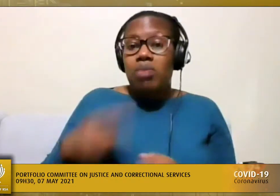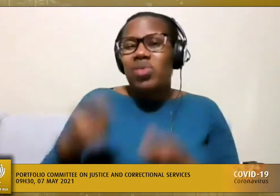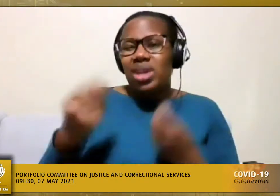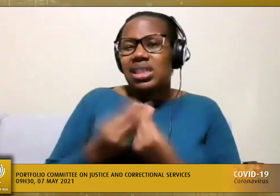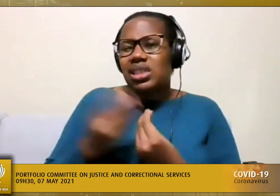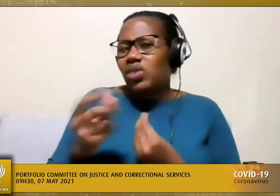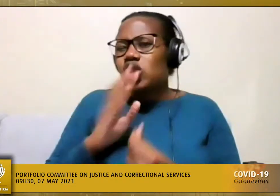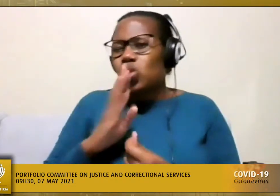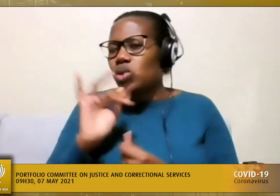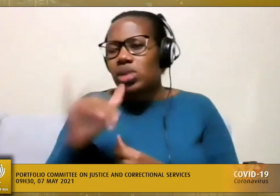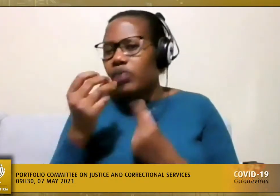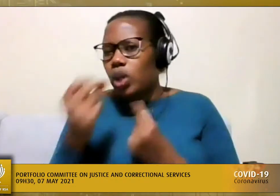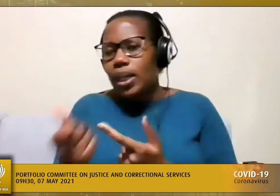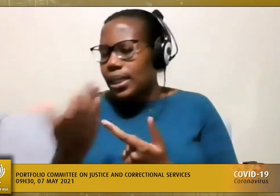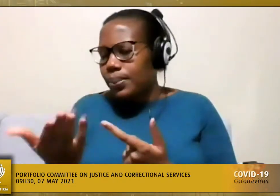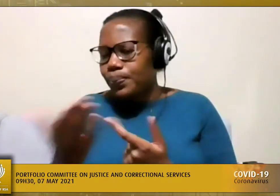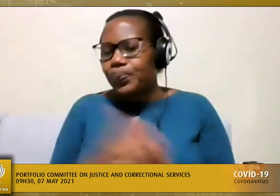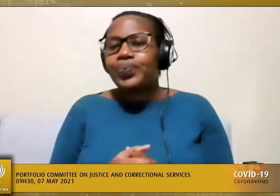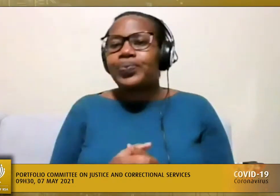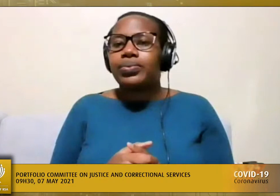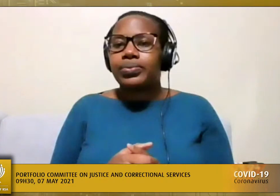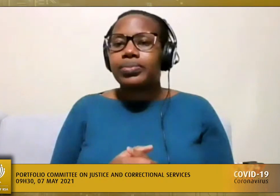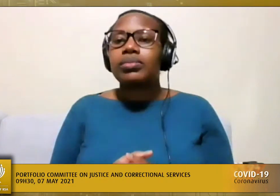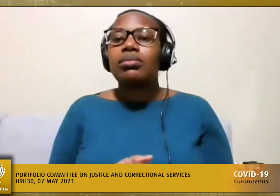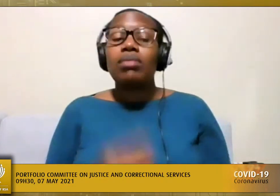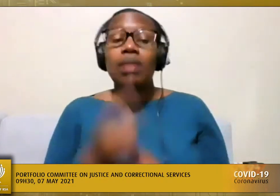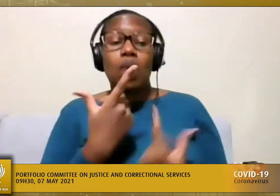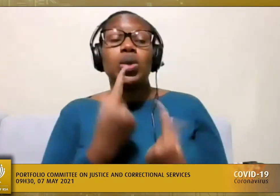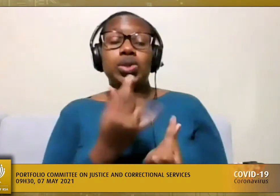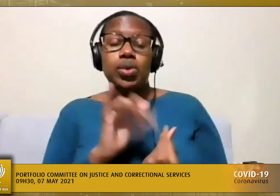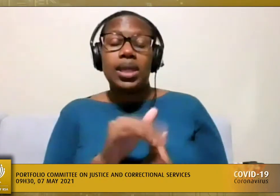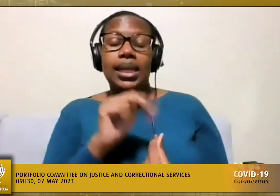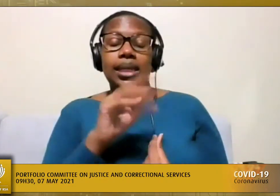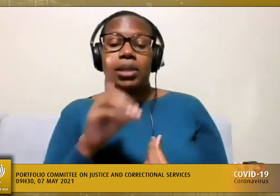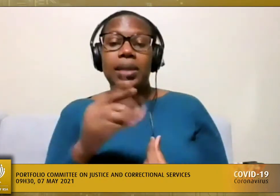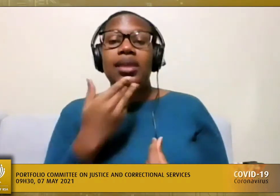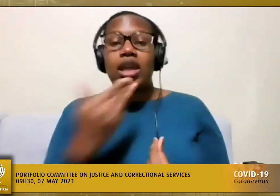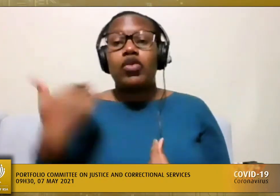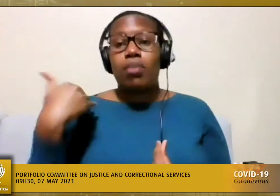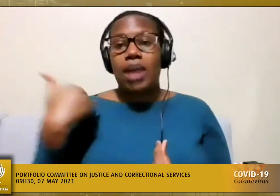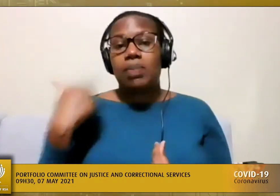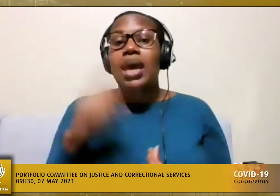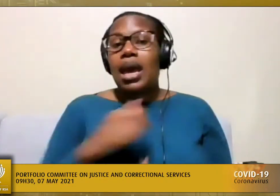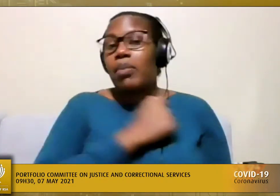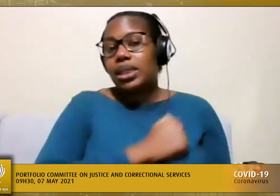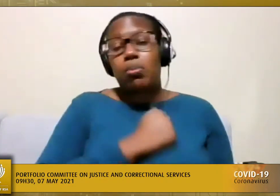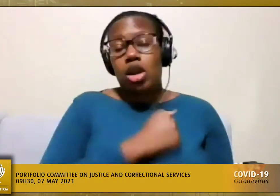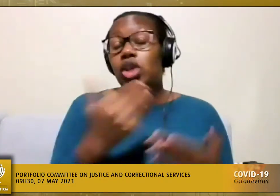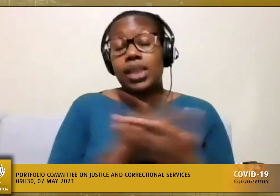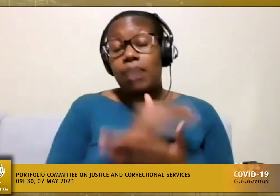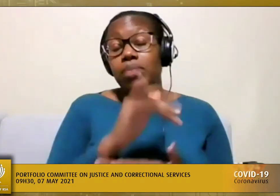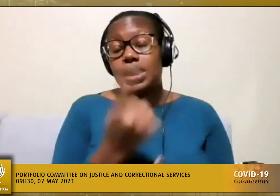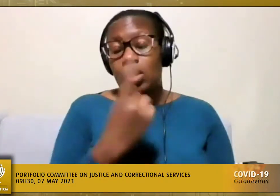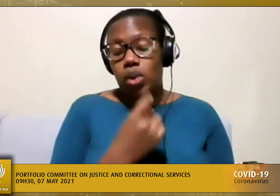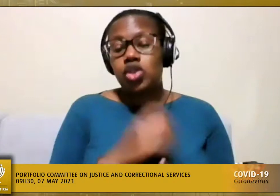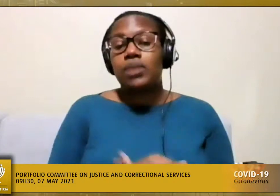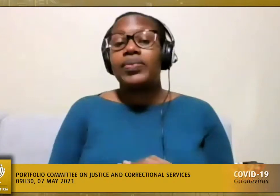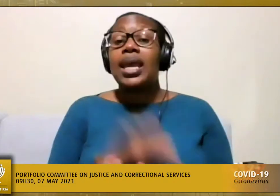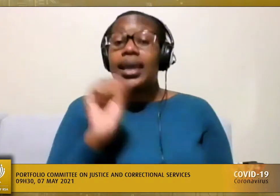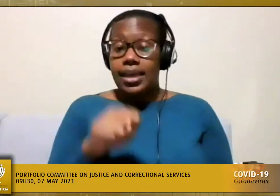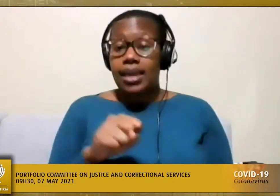just talk to that very quickly I would do so NDP thank you for reminding me I must just apologize I missed that question that is